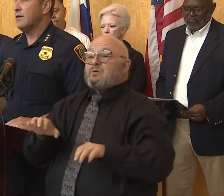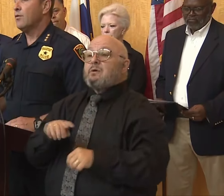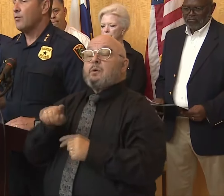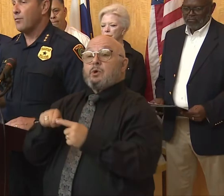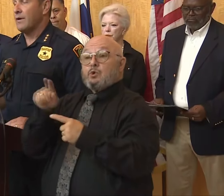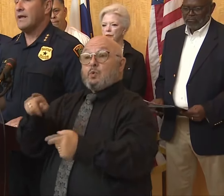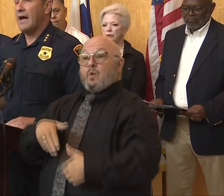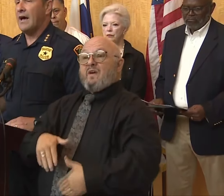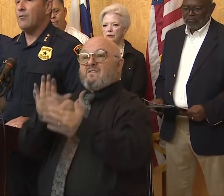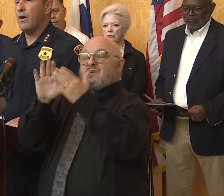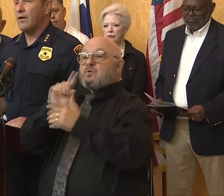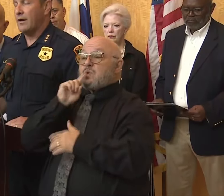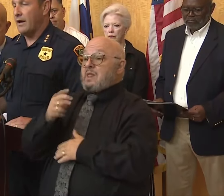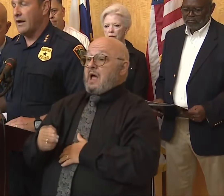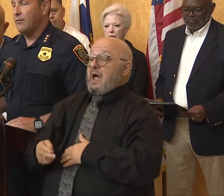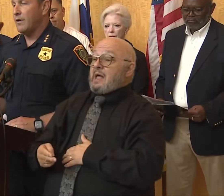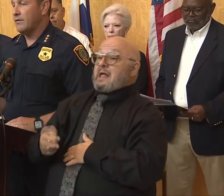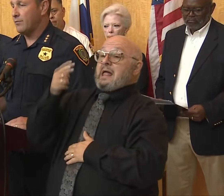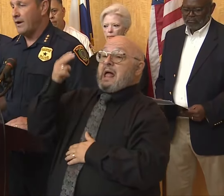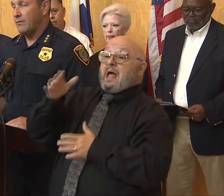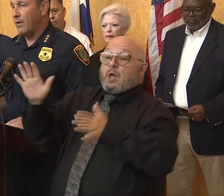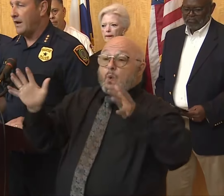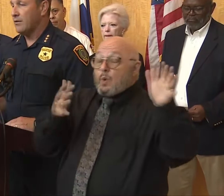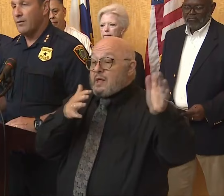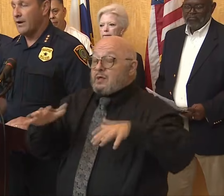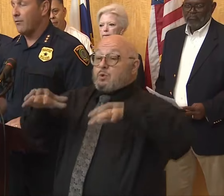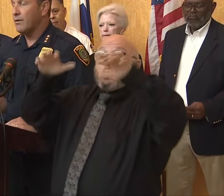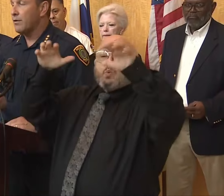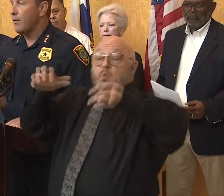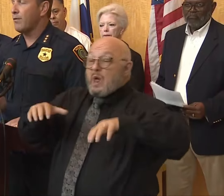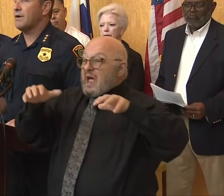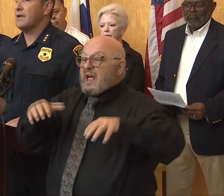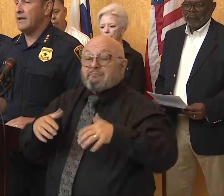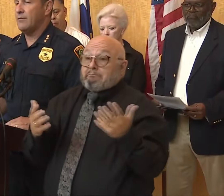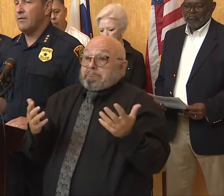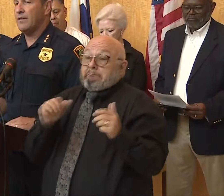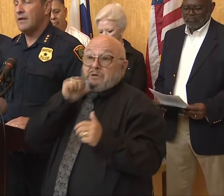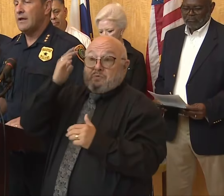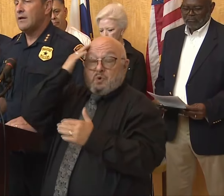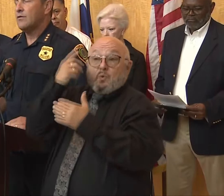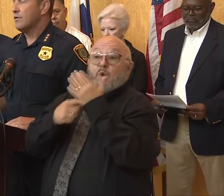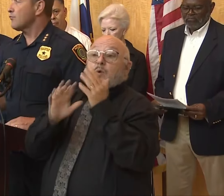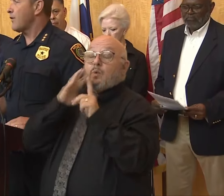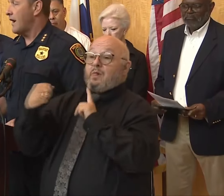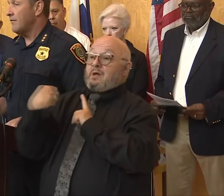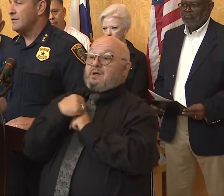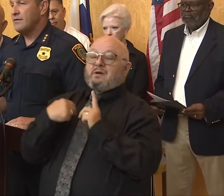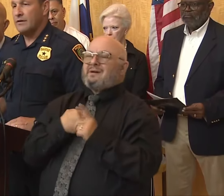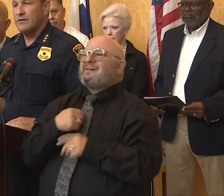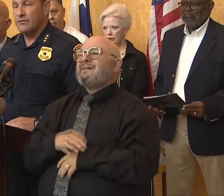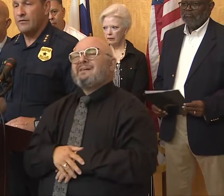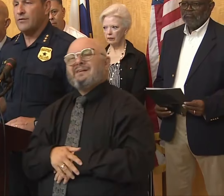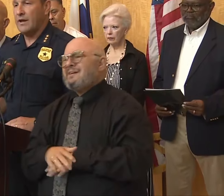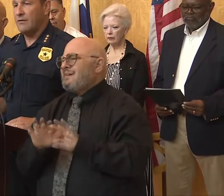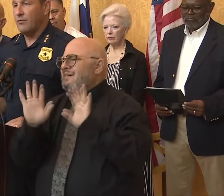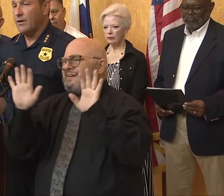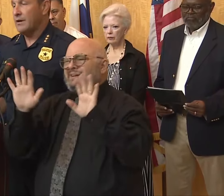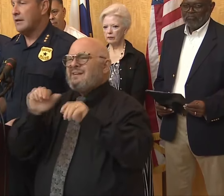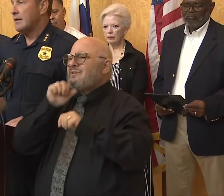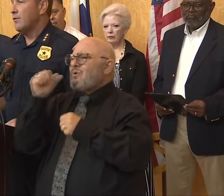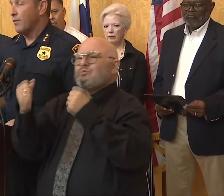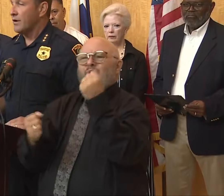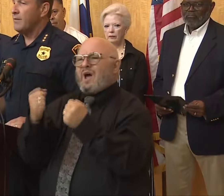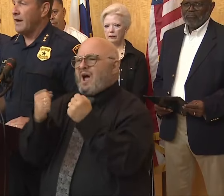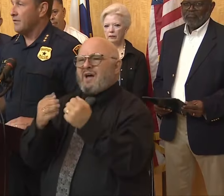facing really high winds, rain, or whatever, we don't know what we're going to get hit with, don't drive in these conditions if you can't avoid